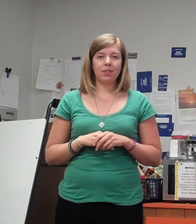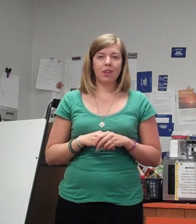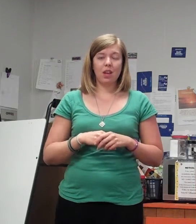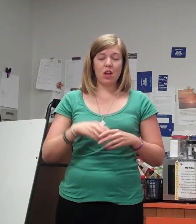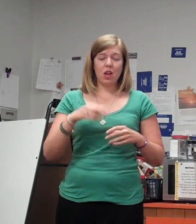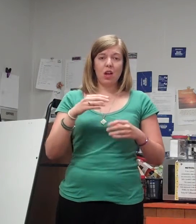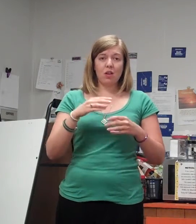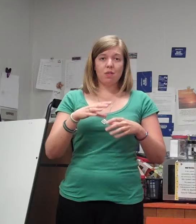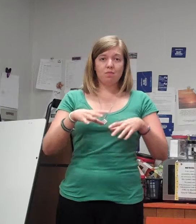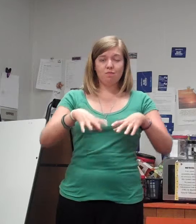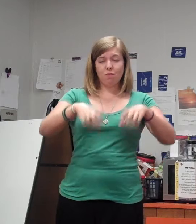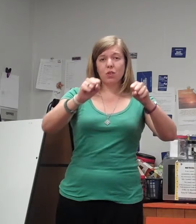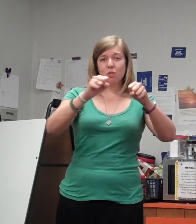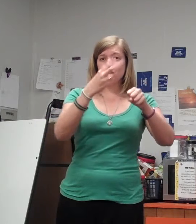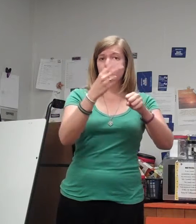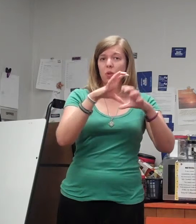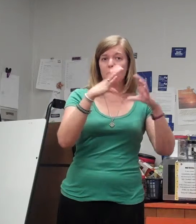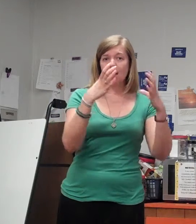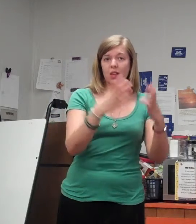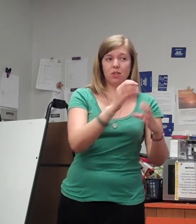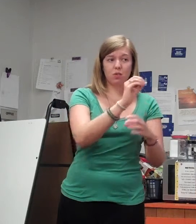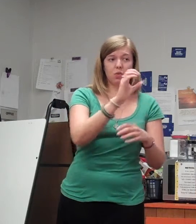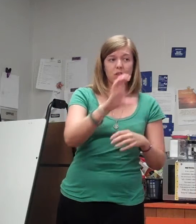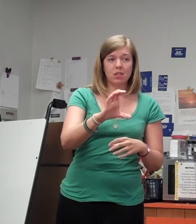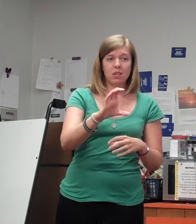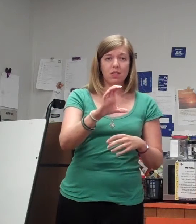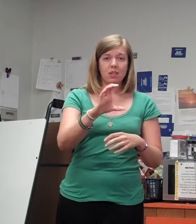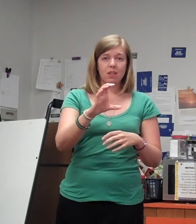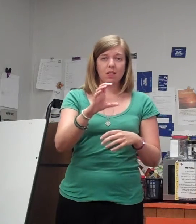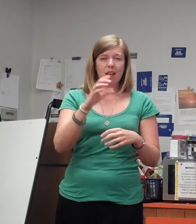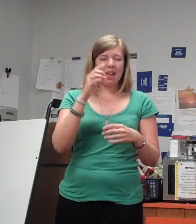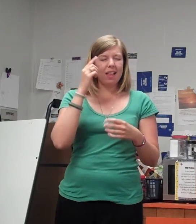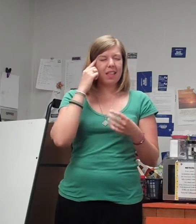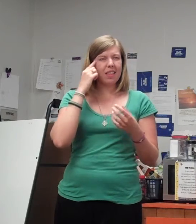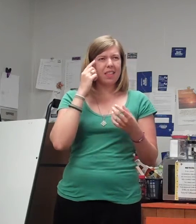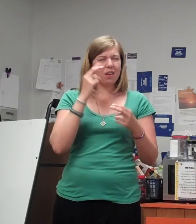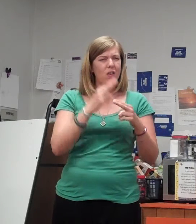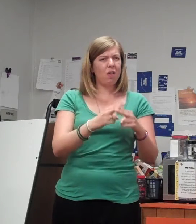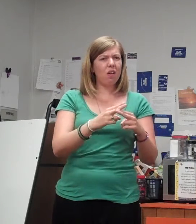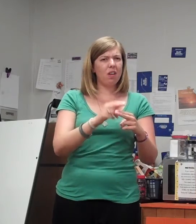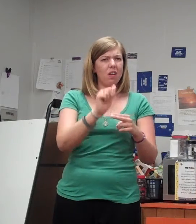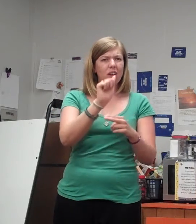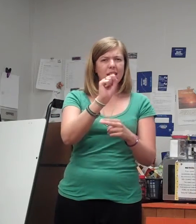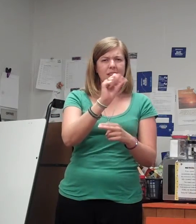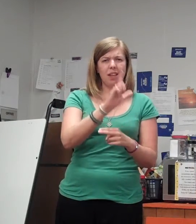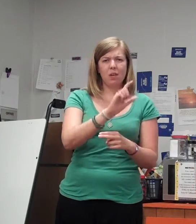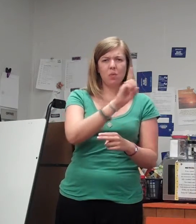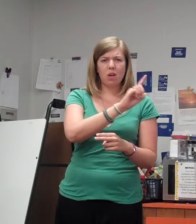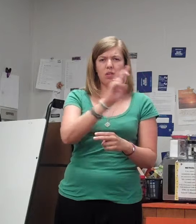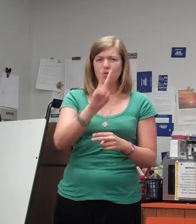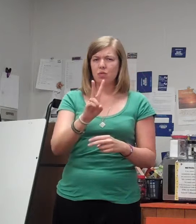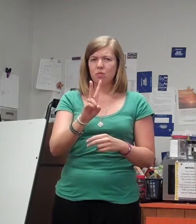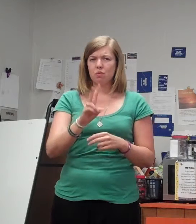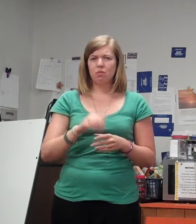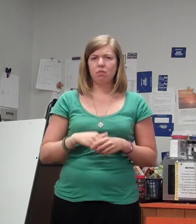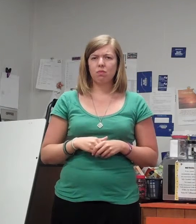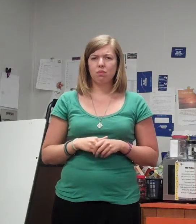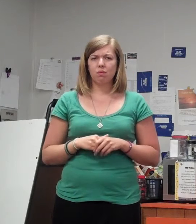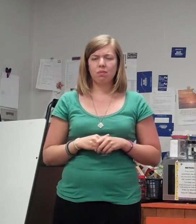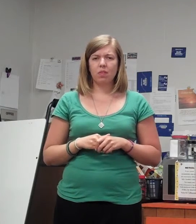OCC, which was, I believe they called them ASL 1 and 2. There was also a lot of deaf culture and history in those